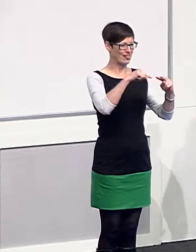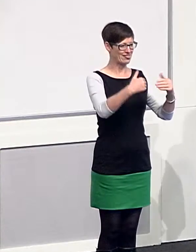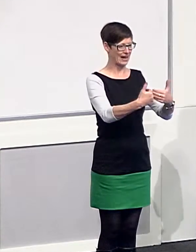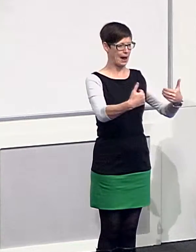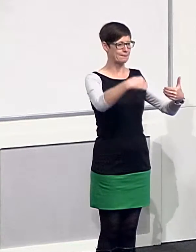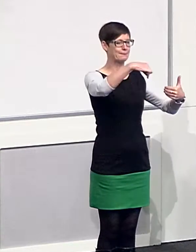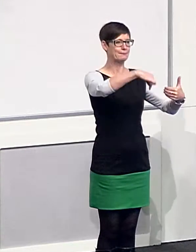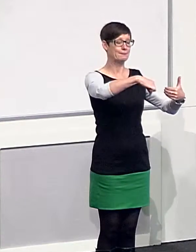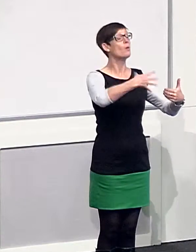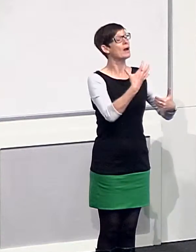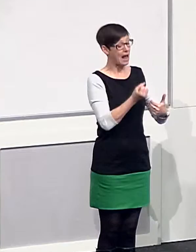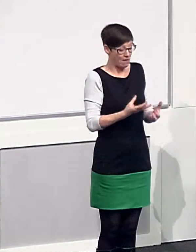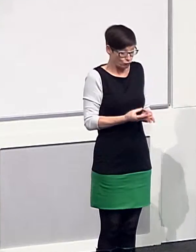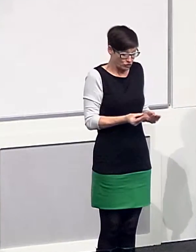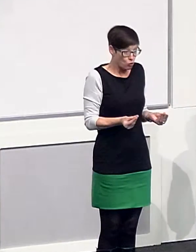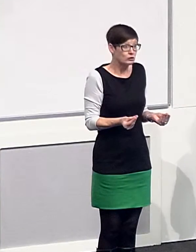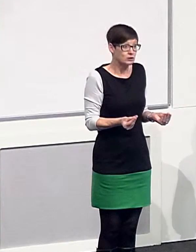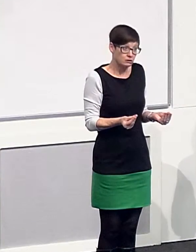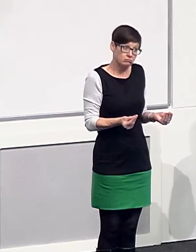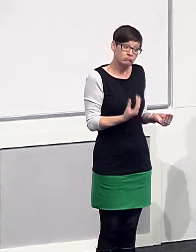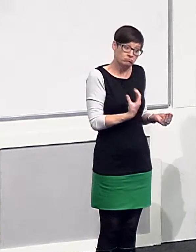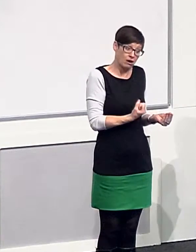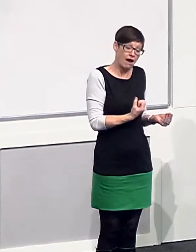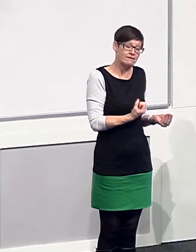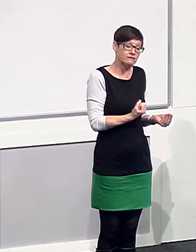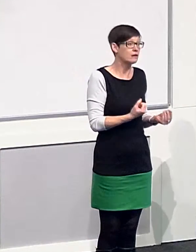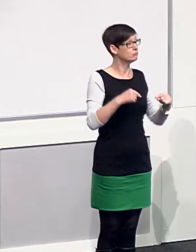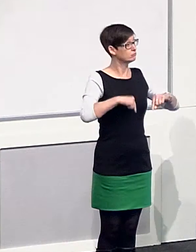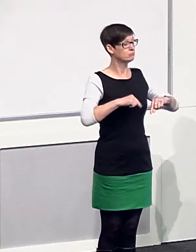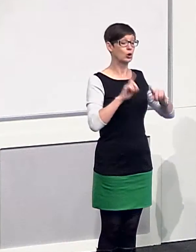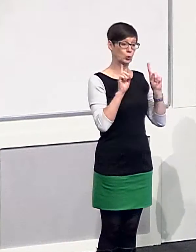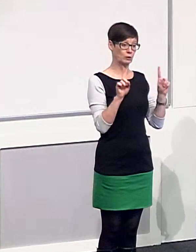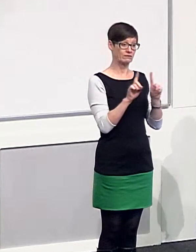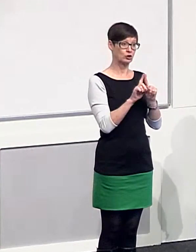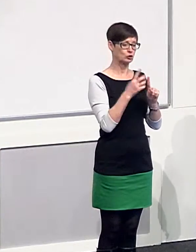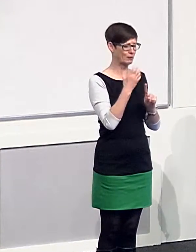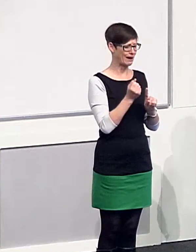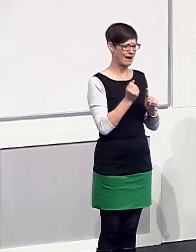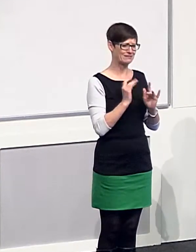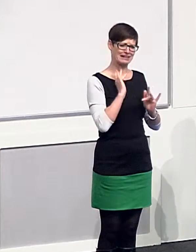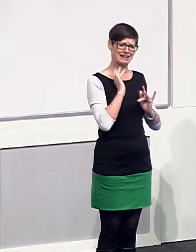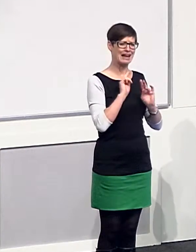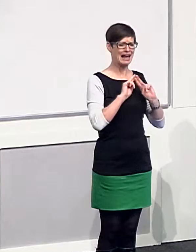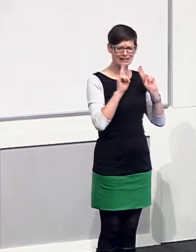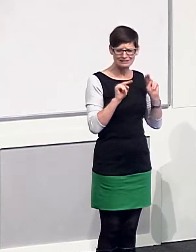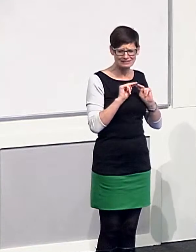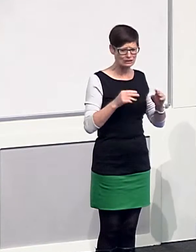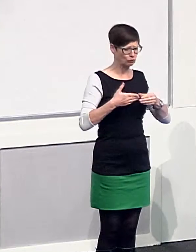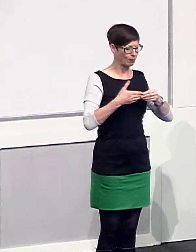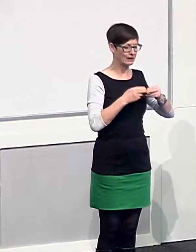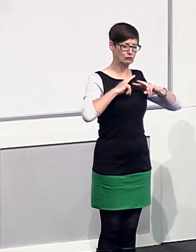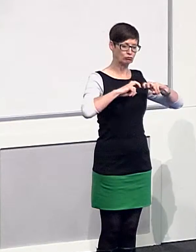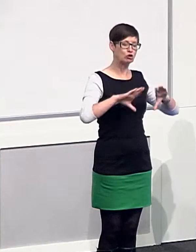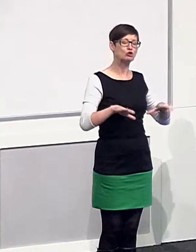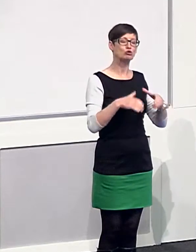substantial resources with which to do this. Within the university, we have internationally leading research groups